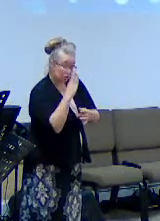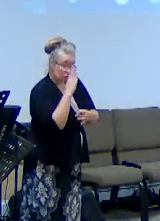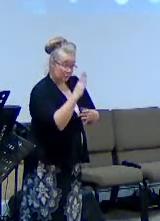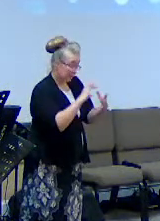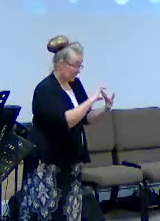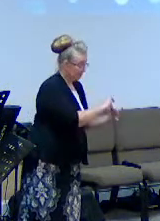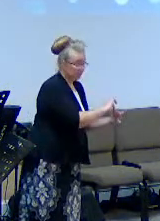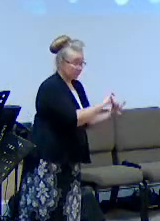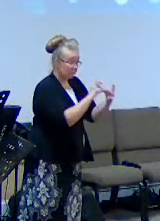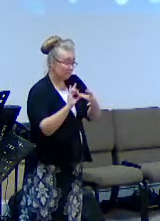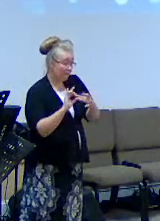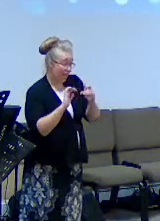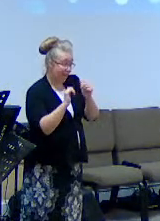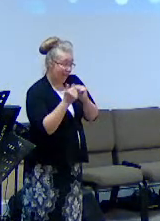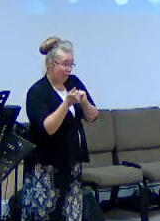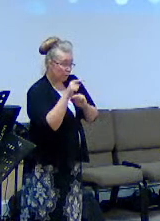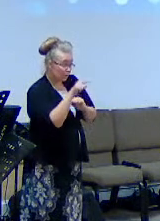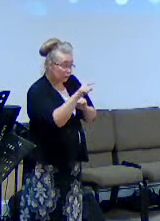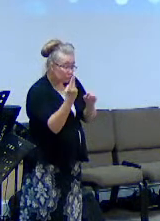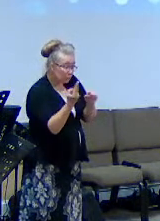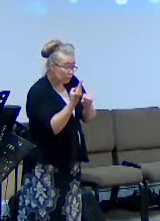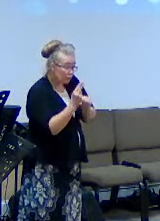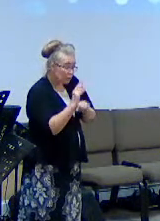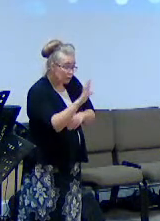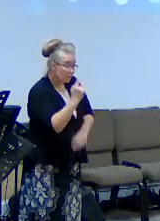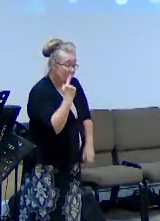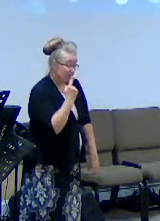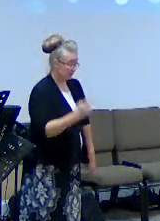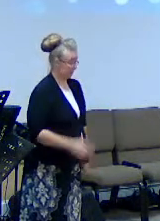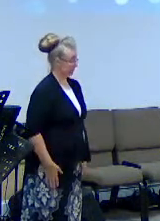into how you use your mouth.